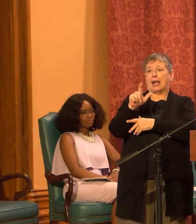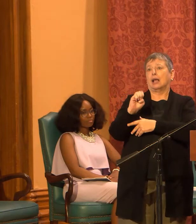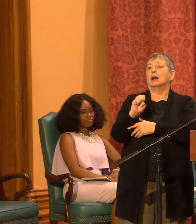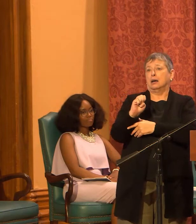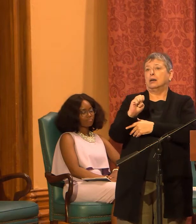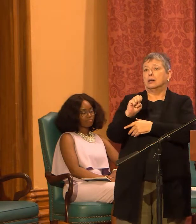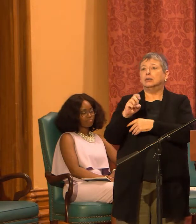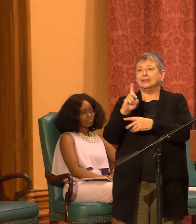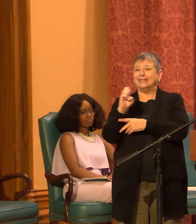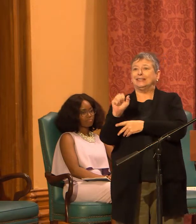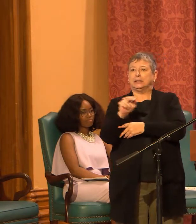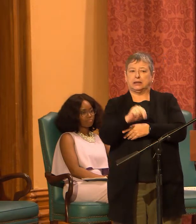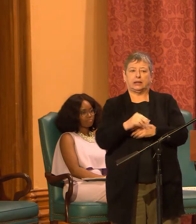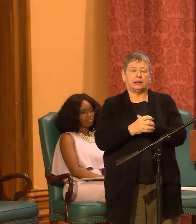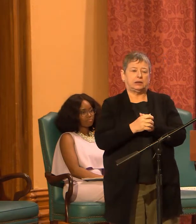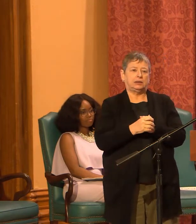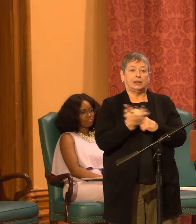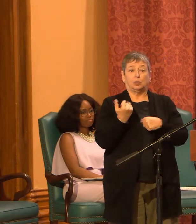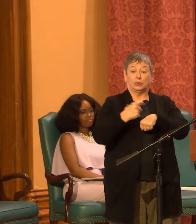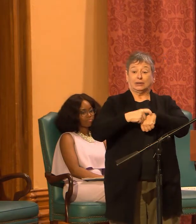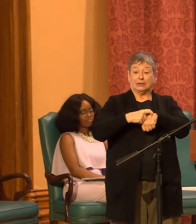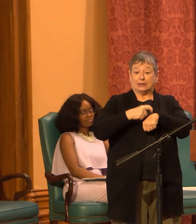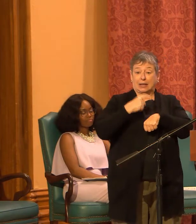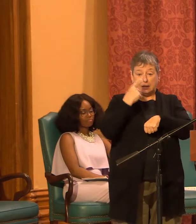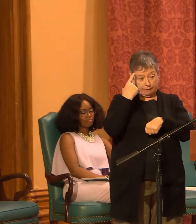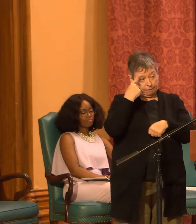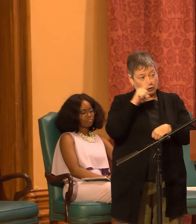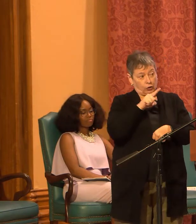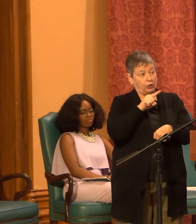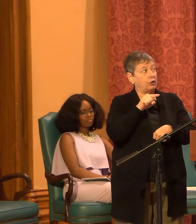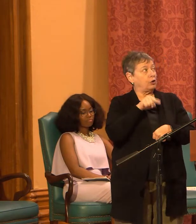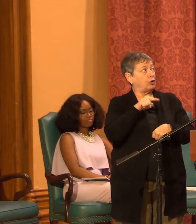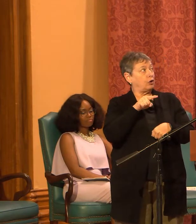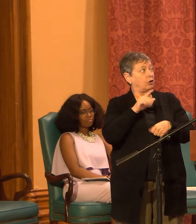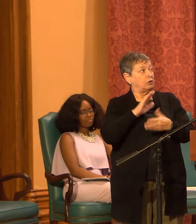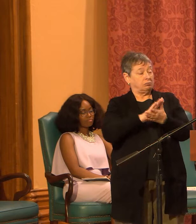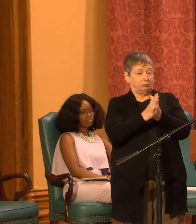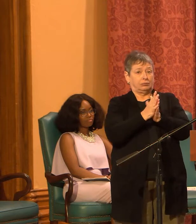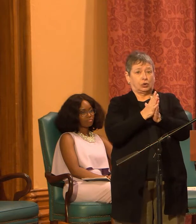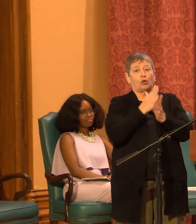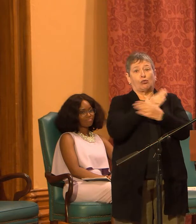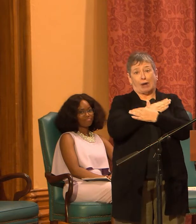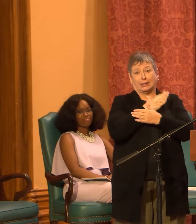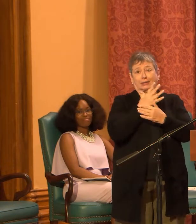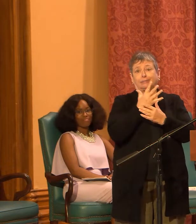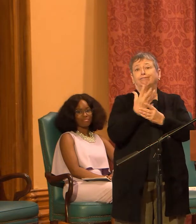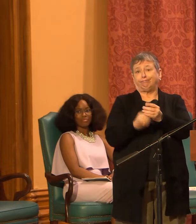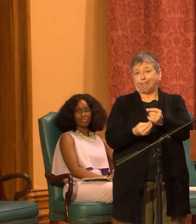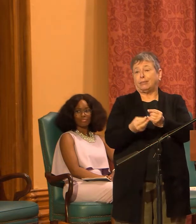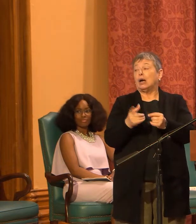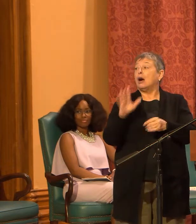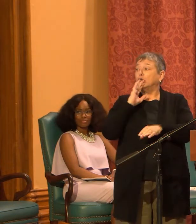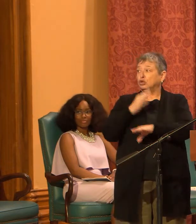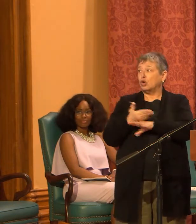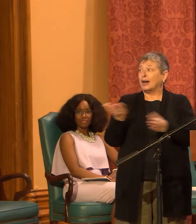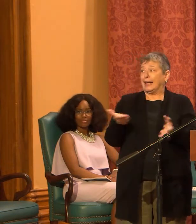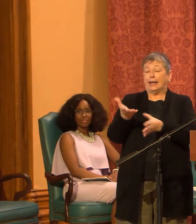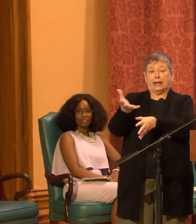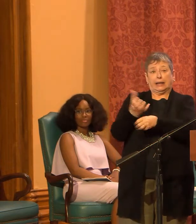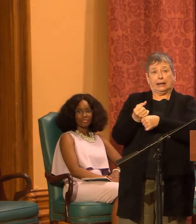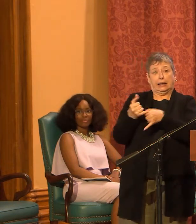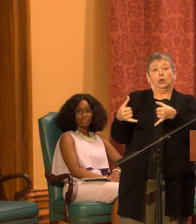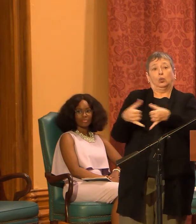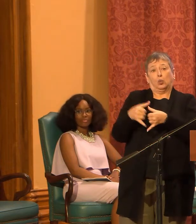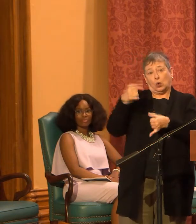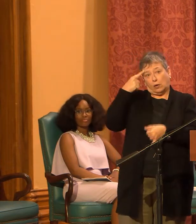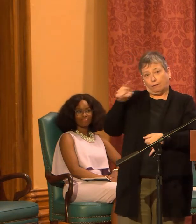her advocacy was over. It was time for her to come get her rest. But her daughter's here to receive the award upon her